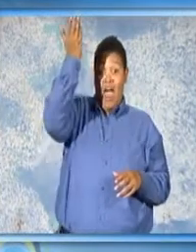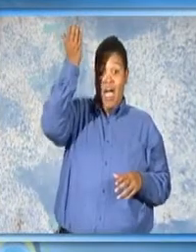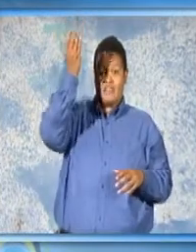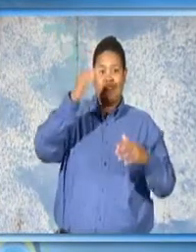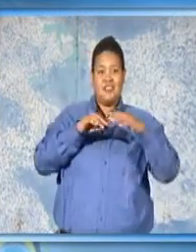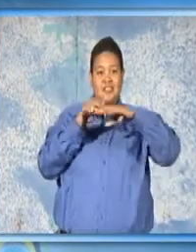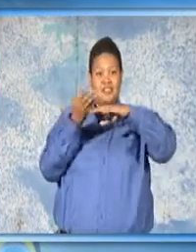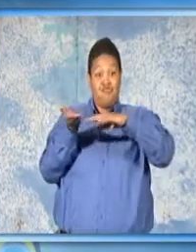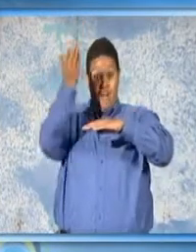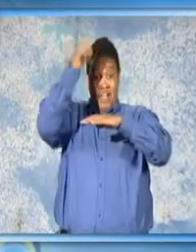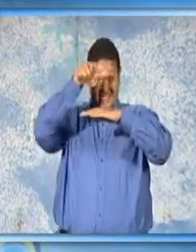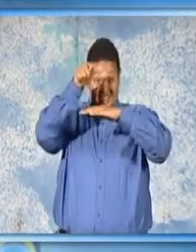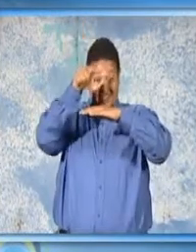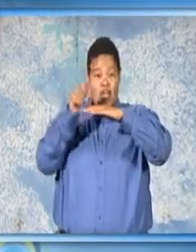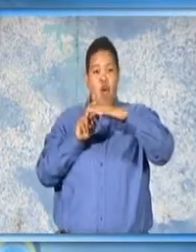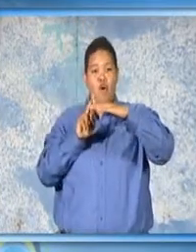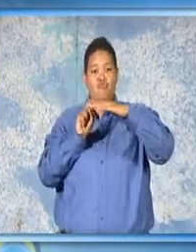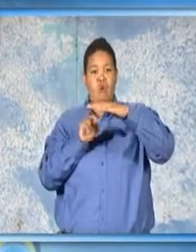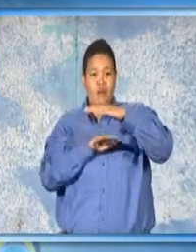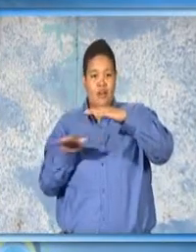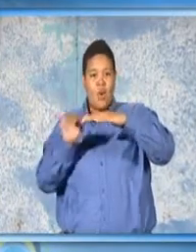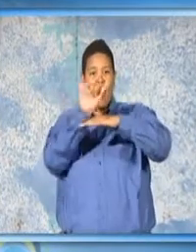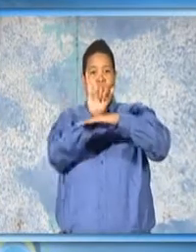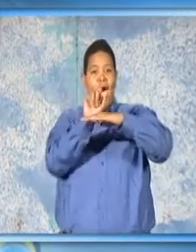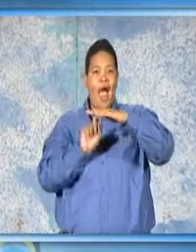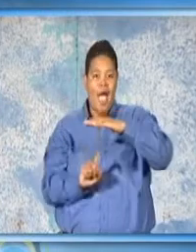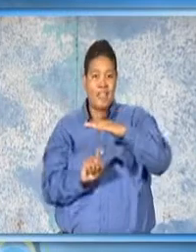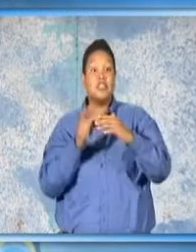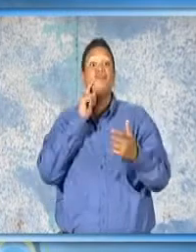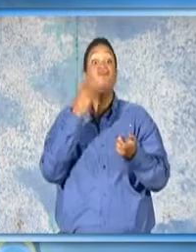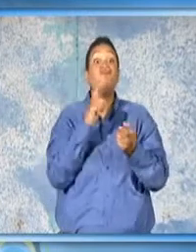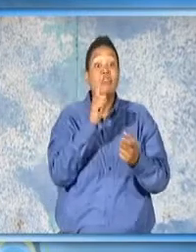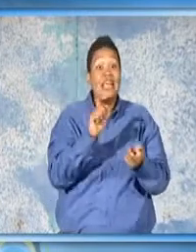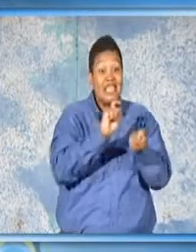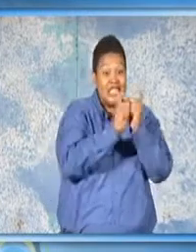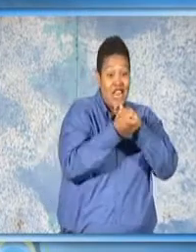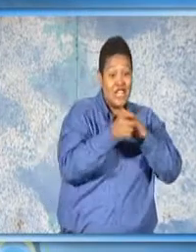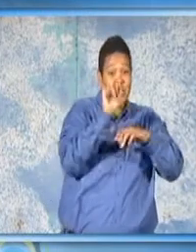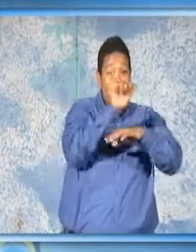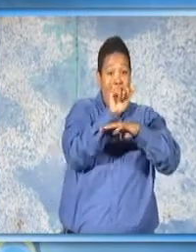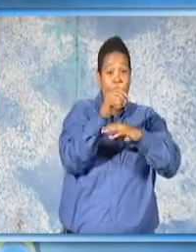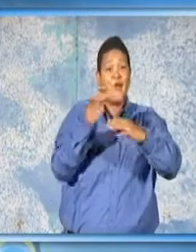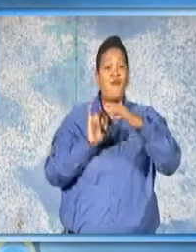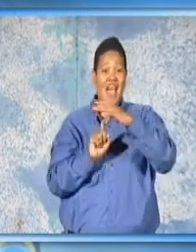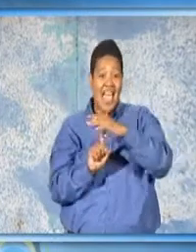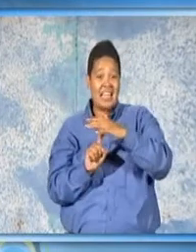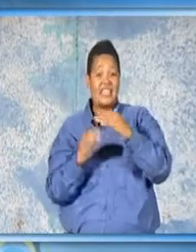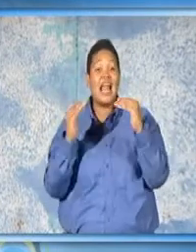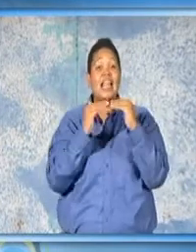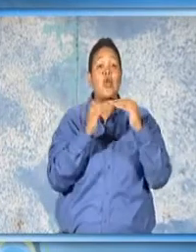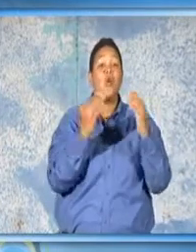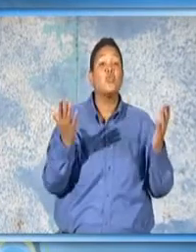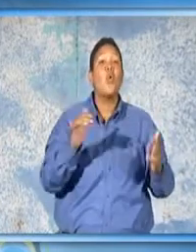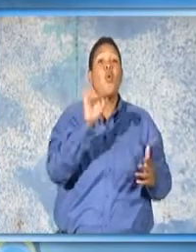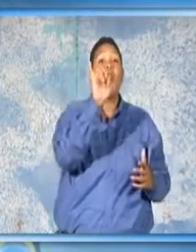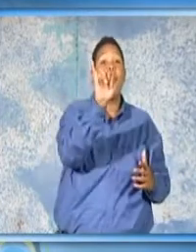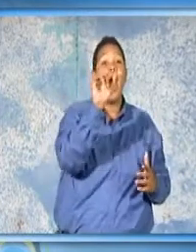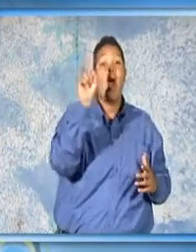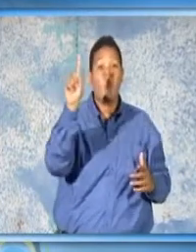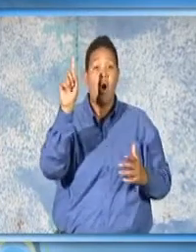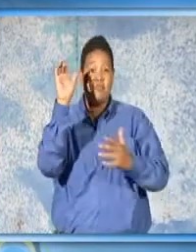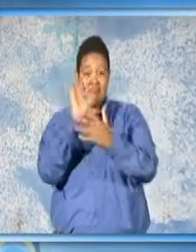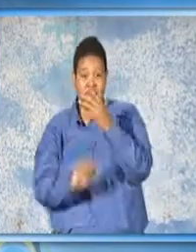over run equals change in y values over change in x values. And this is equal to y1